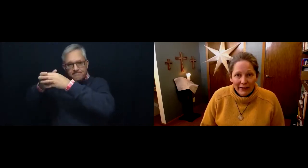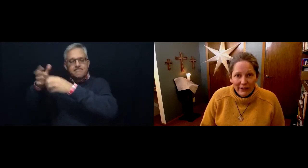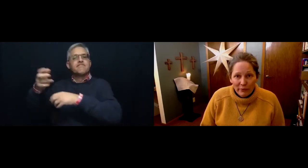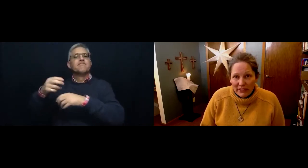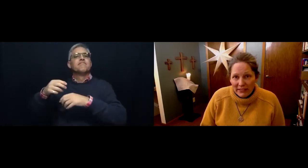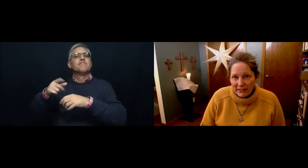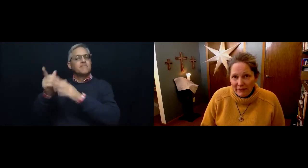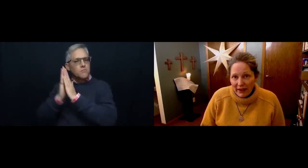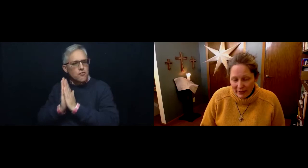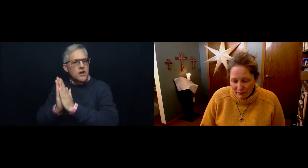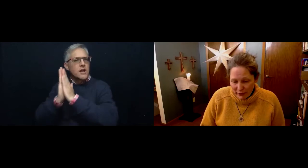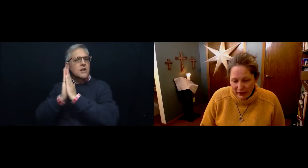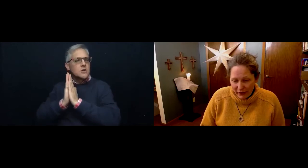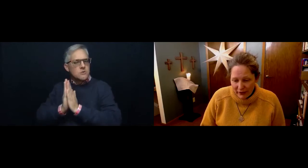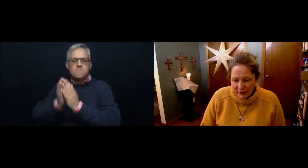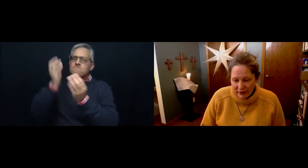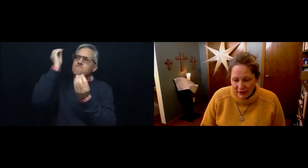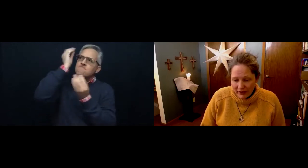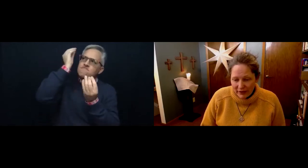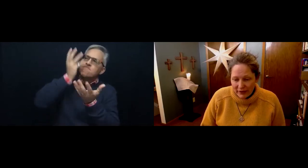And in the midst of that prayer,